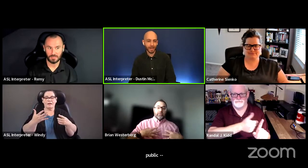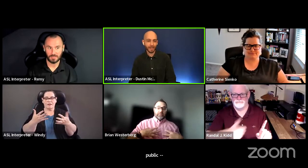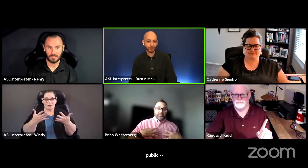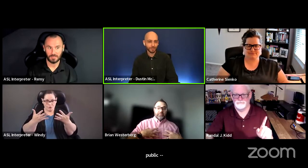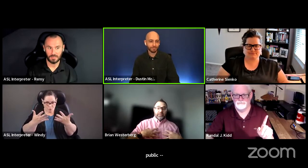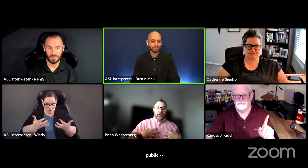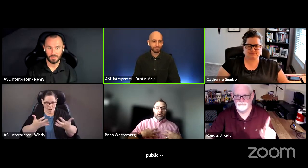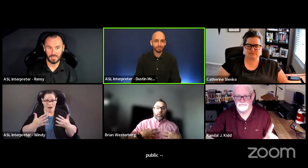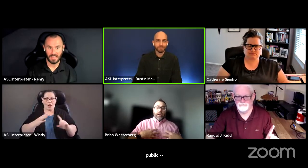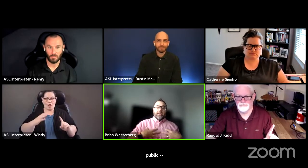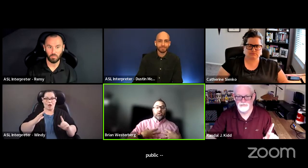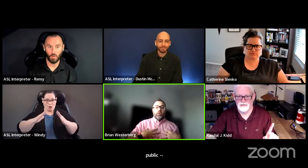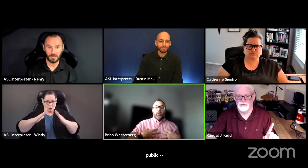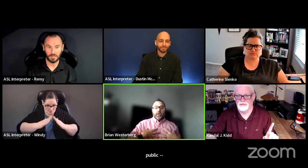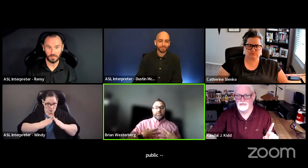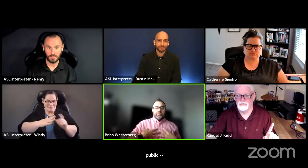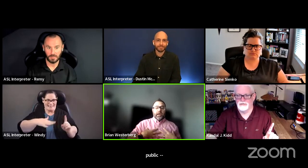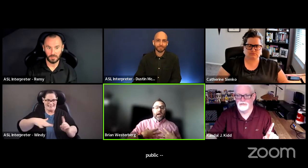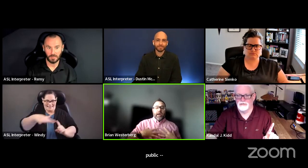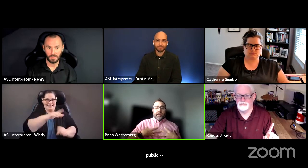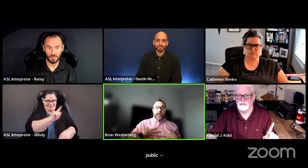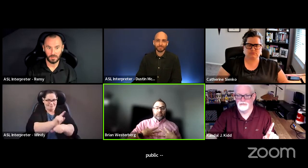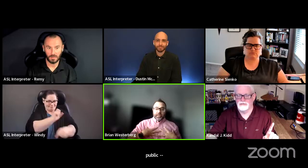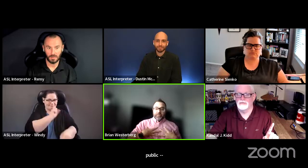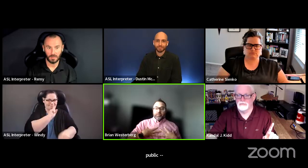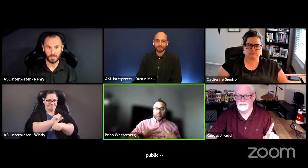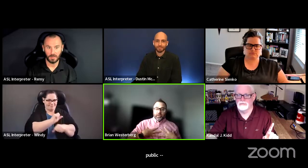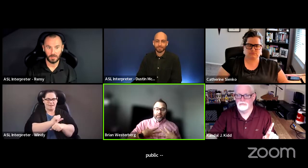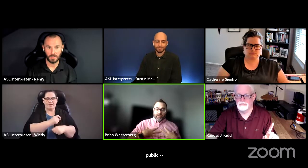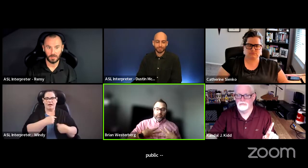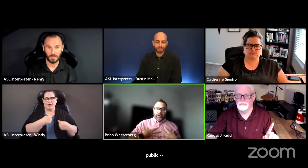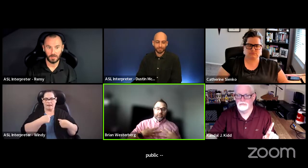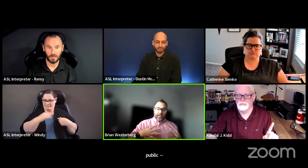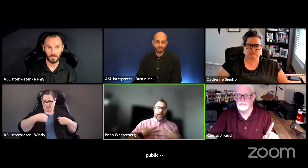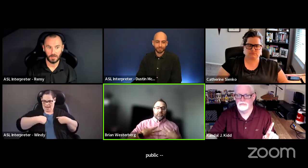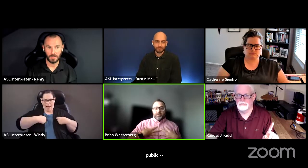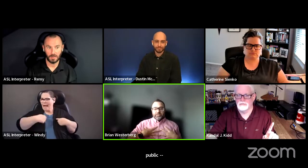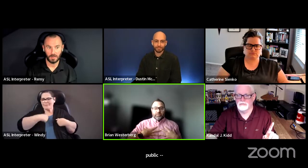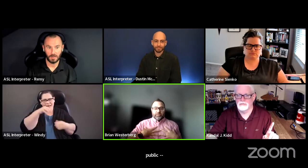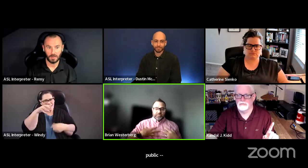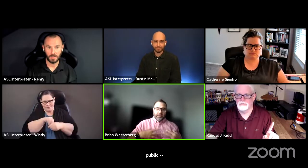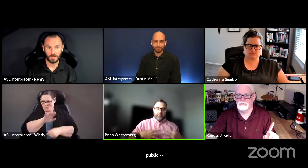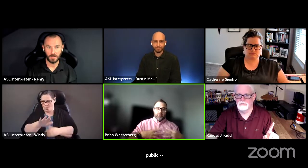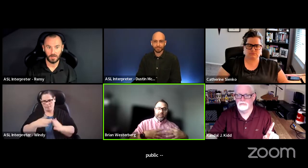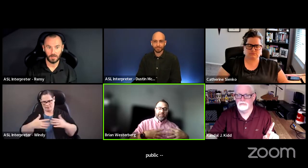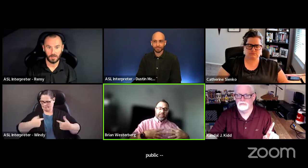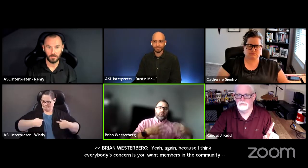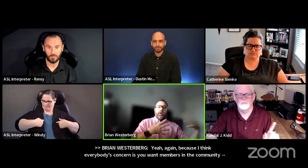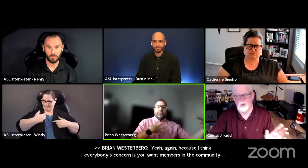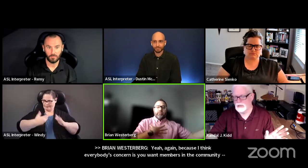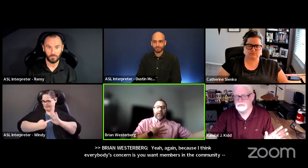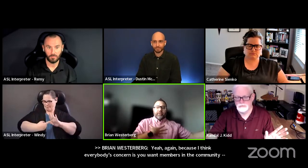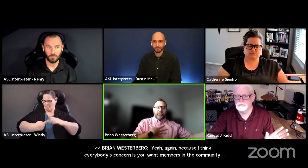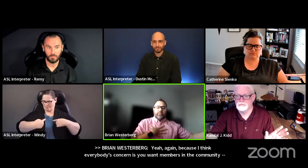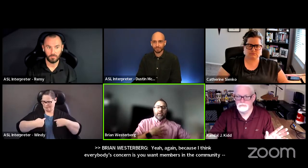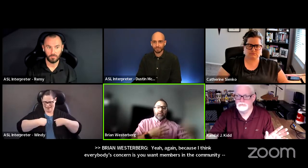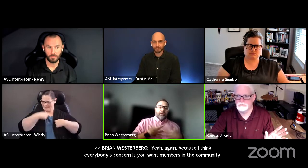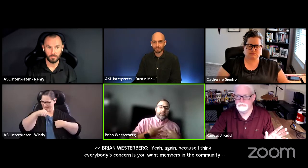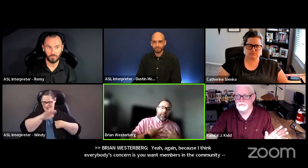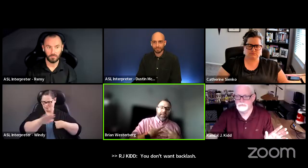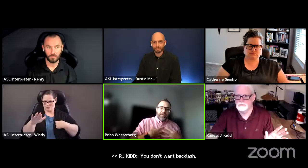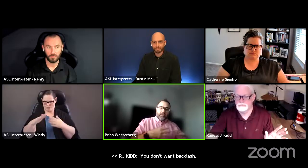kind of backlash, right? Like you don't want. I'm not really in the community that well. Like I'll use myself as an example, right? Like you don't want feedback